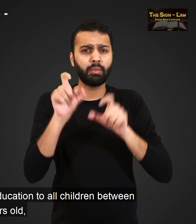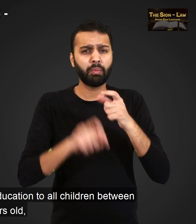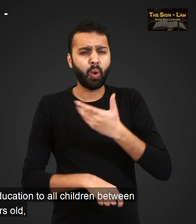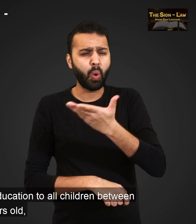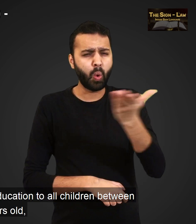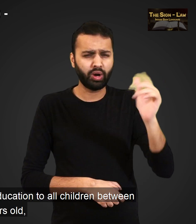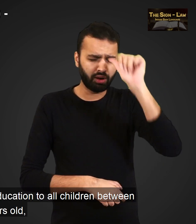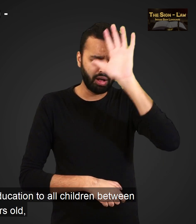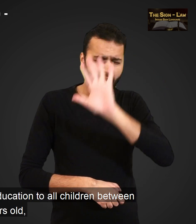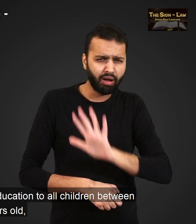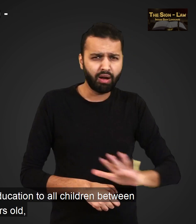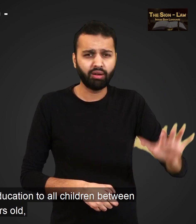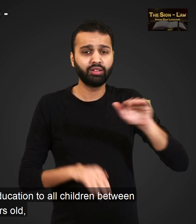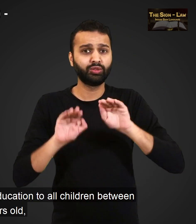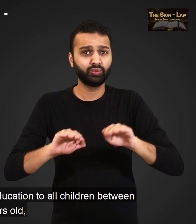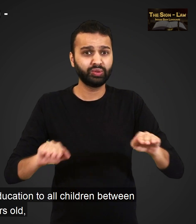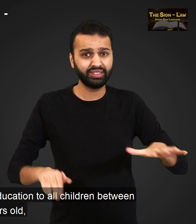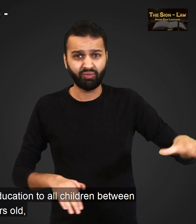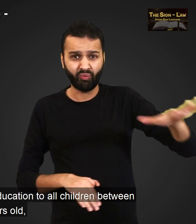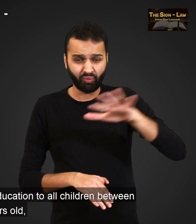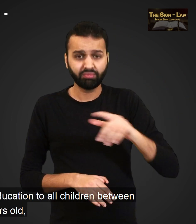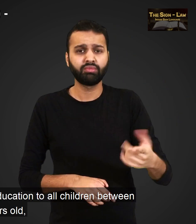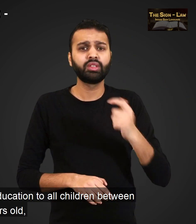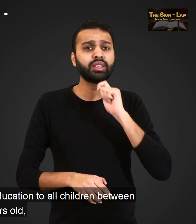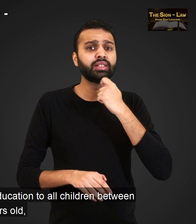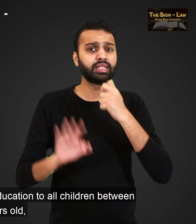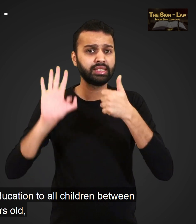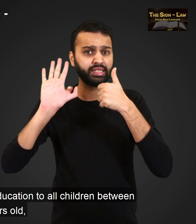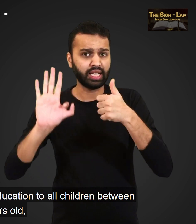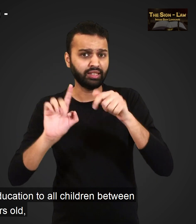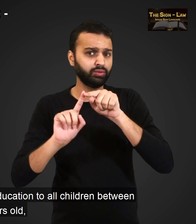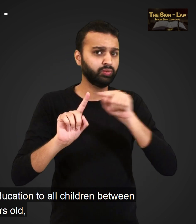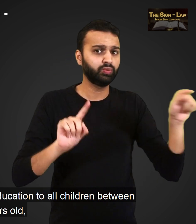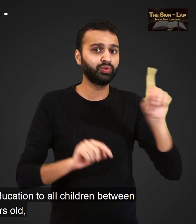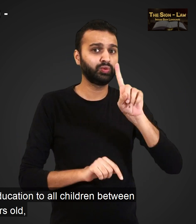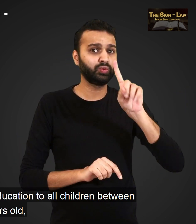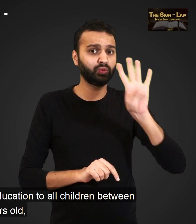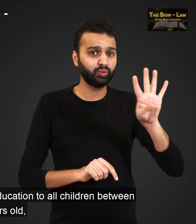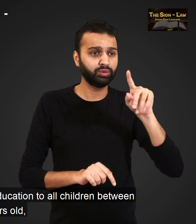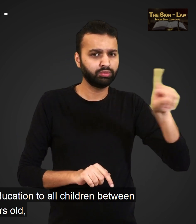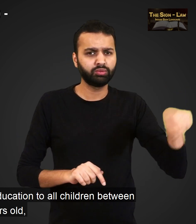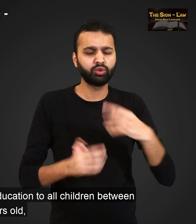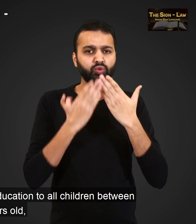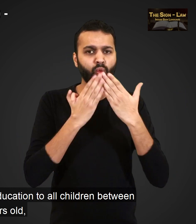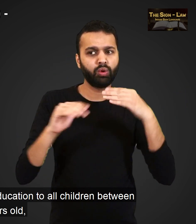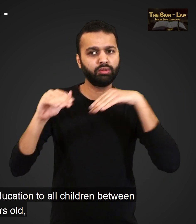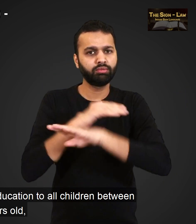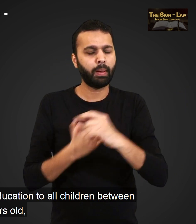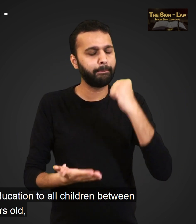that mandates compulsory and free education to all children between 6 and 14 years old.